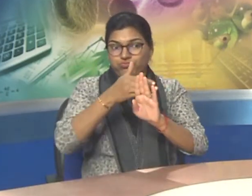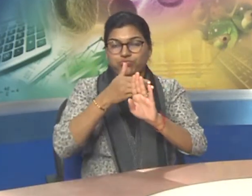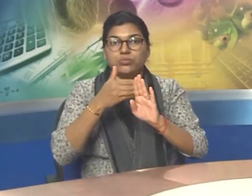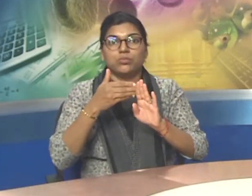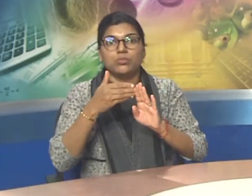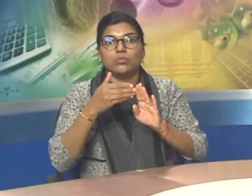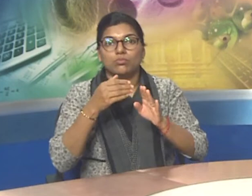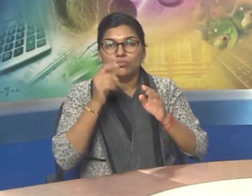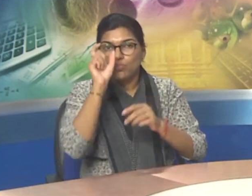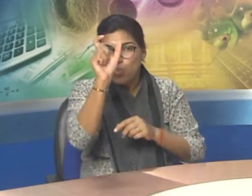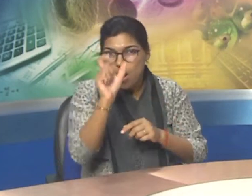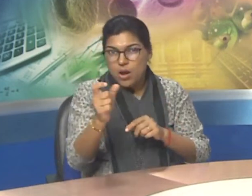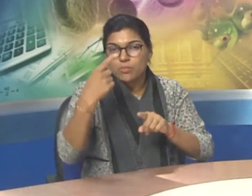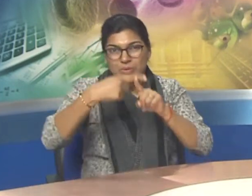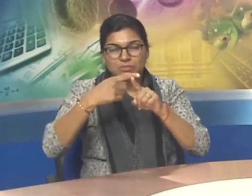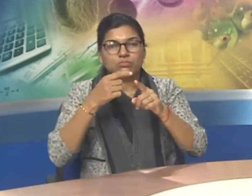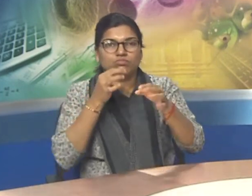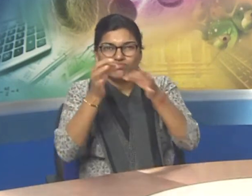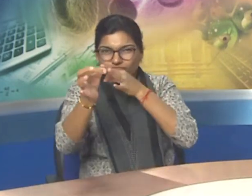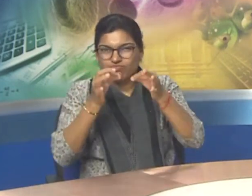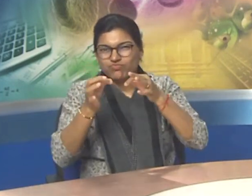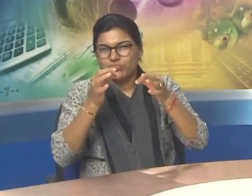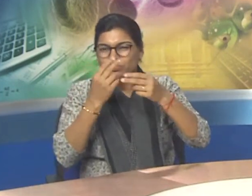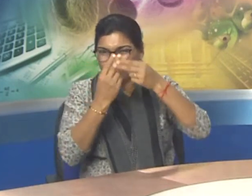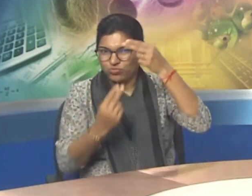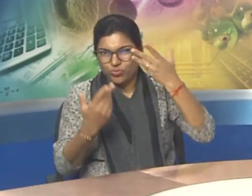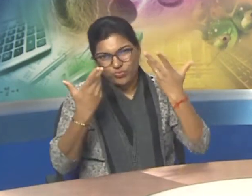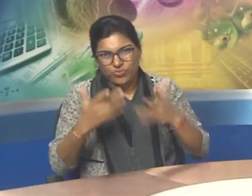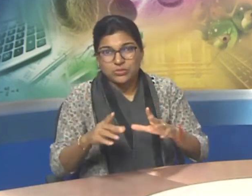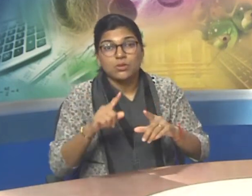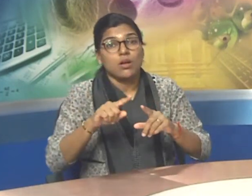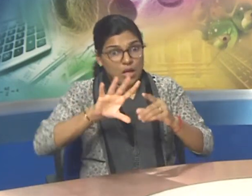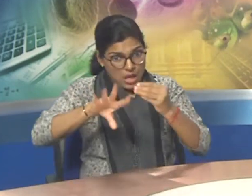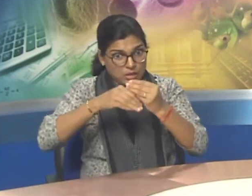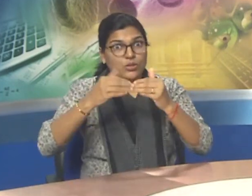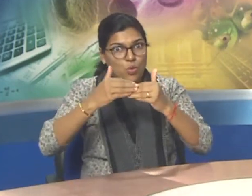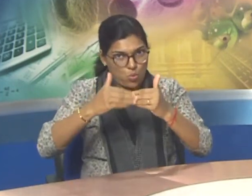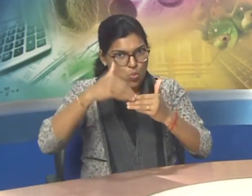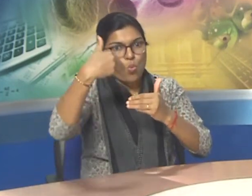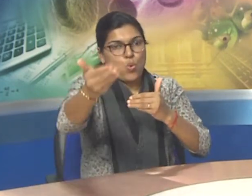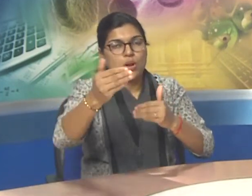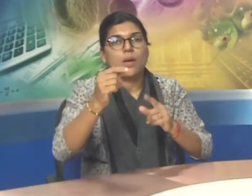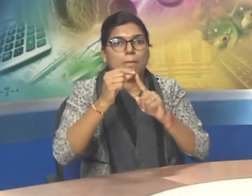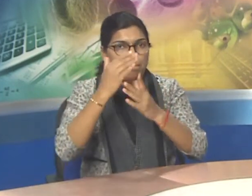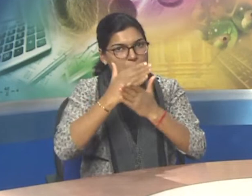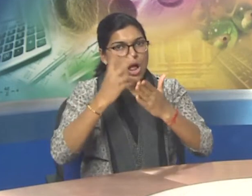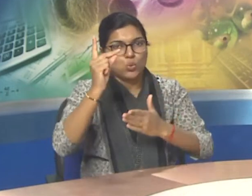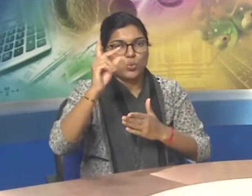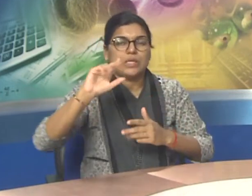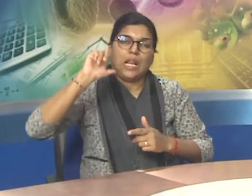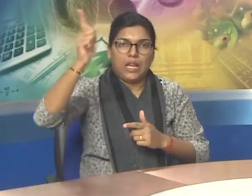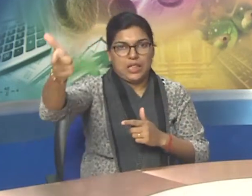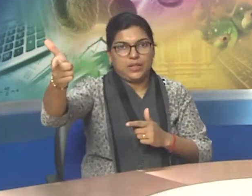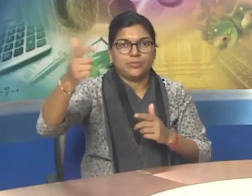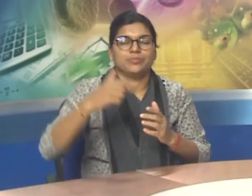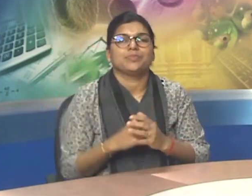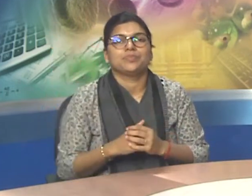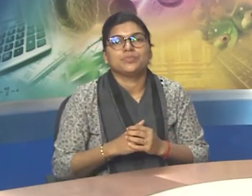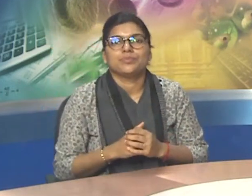So far, we have understood the vocabulary, then we understood the lesson. We have some more content